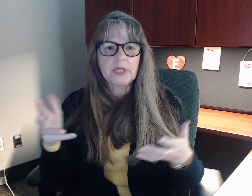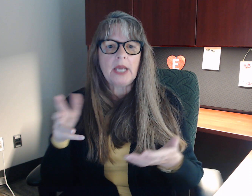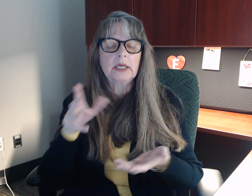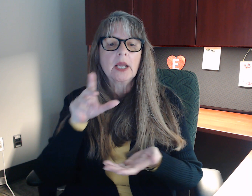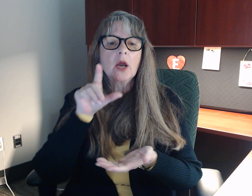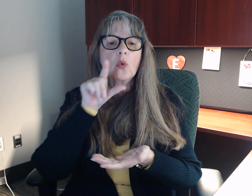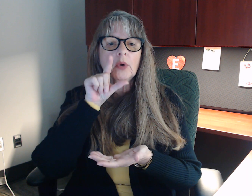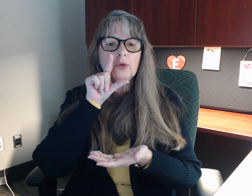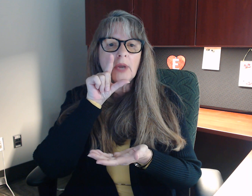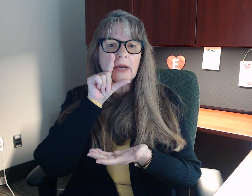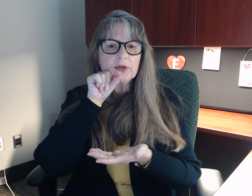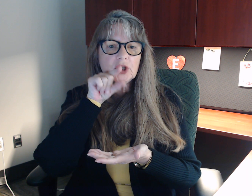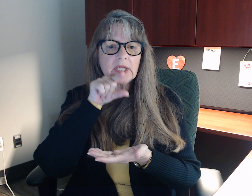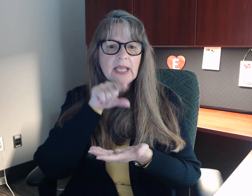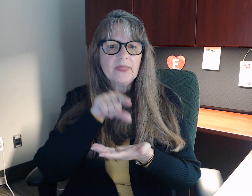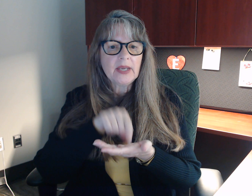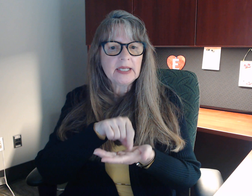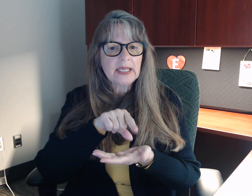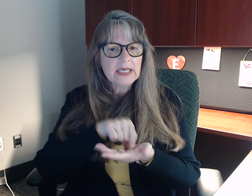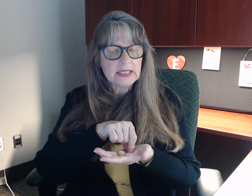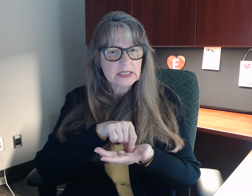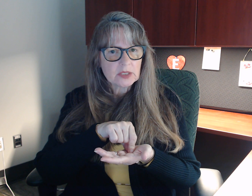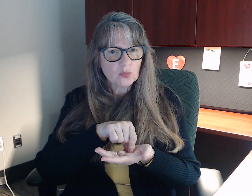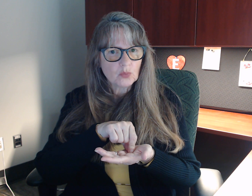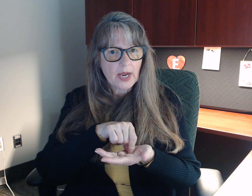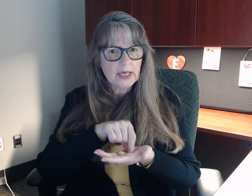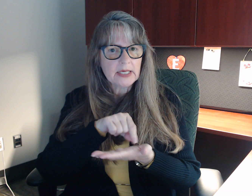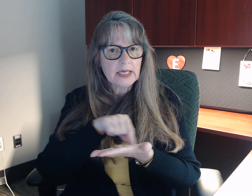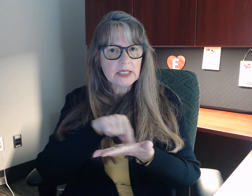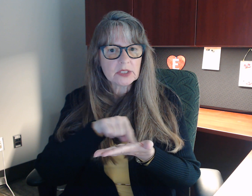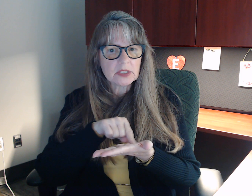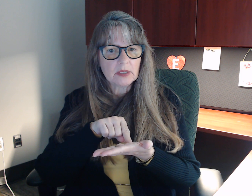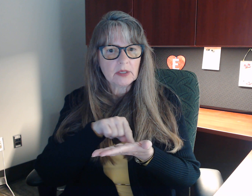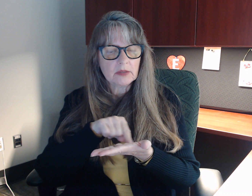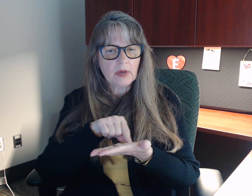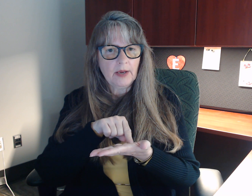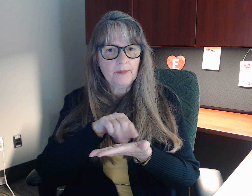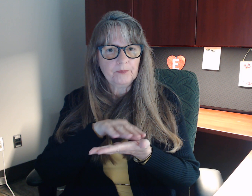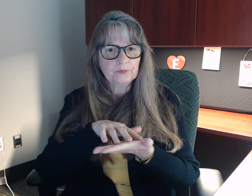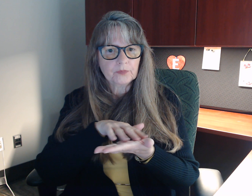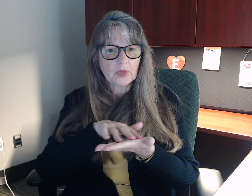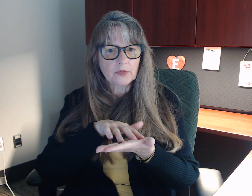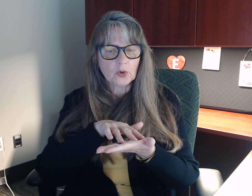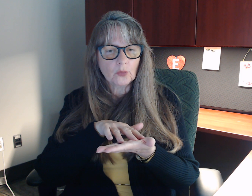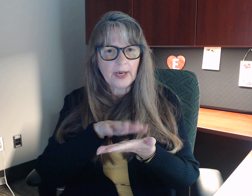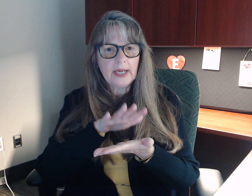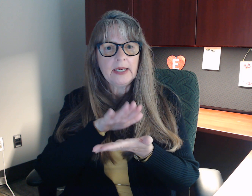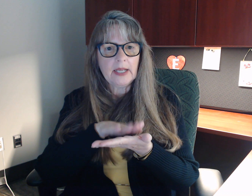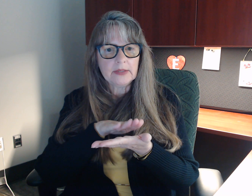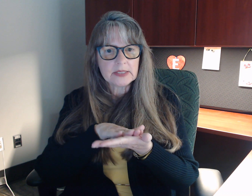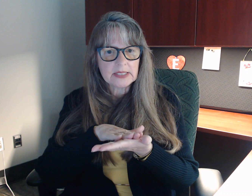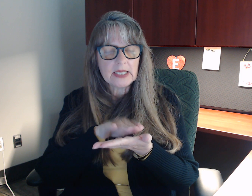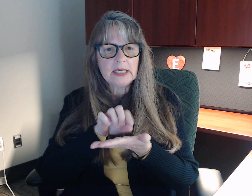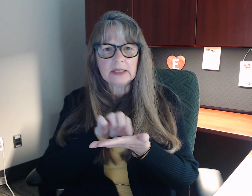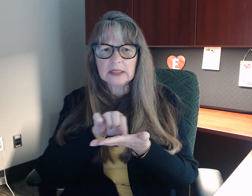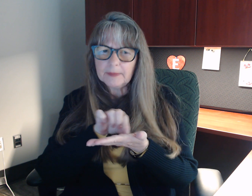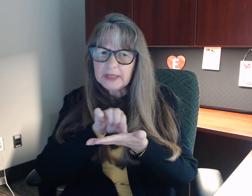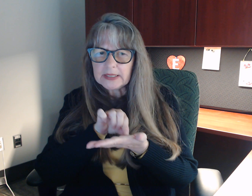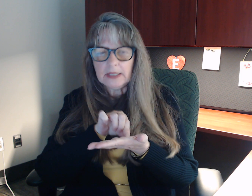sign, where you have a chicken and then it eats, right? It eats the grain and the seed and the little bitty tiny